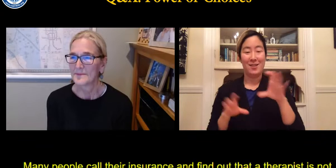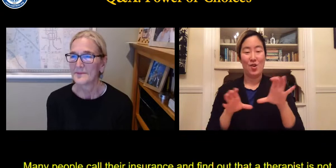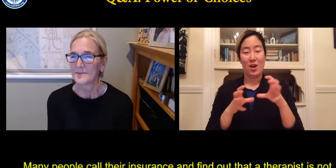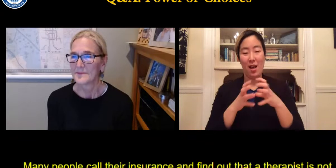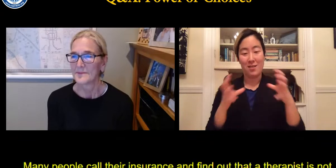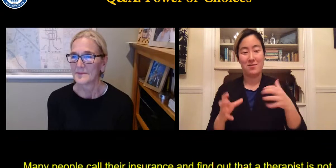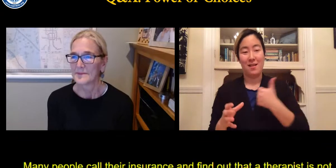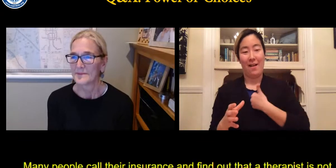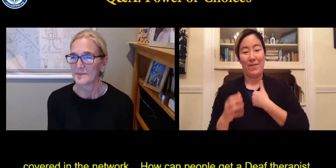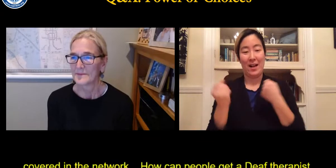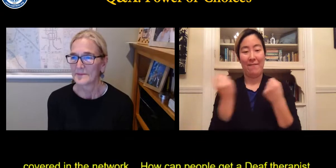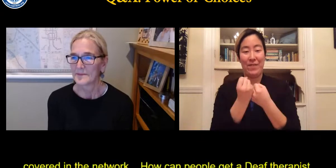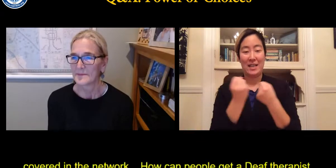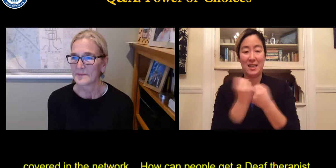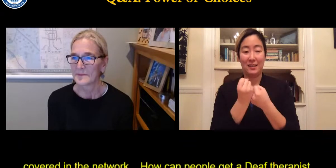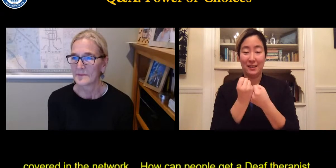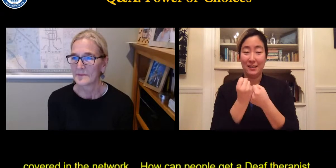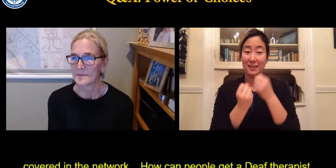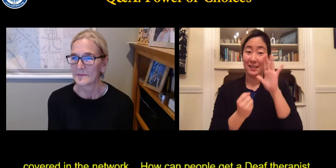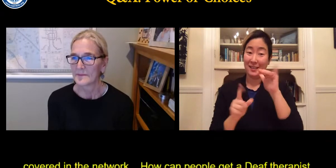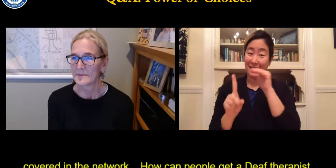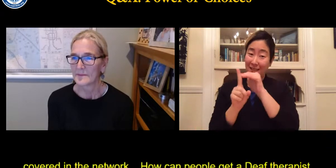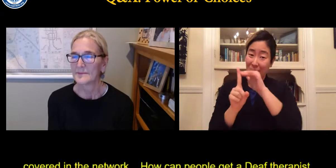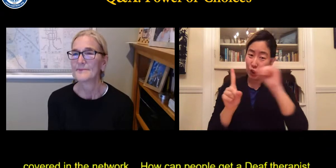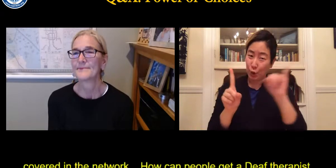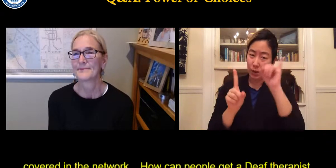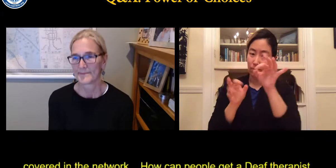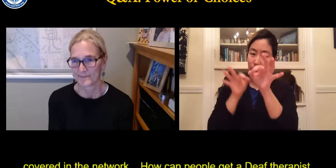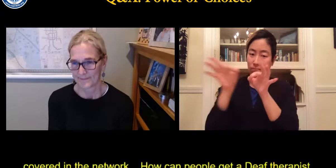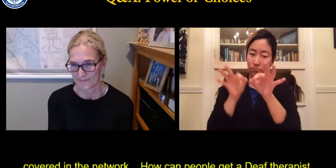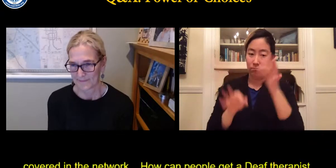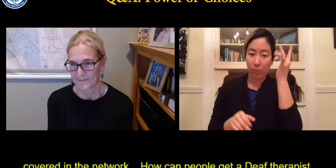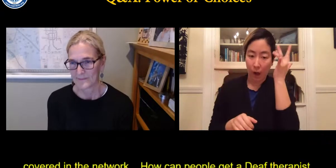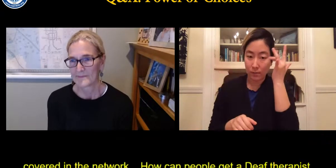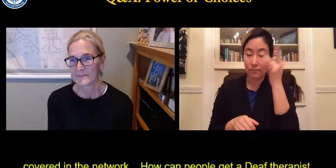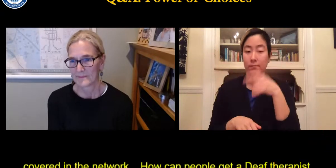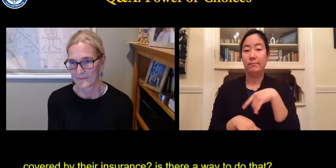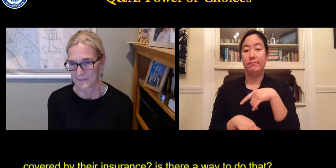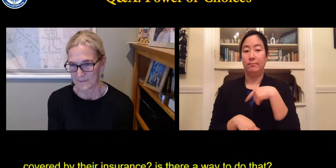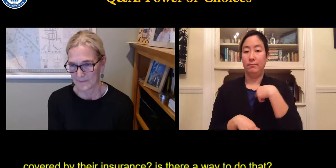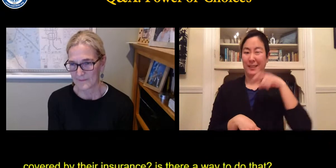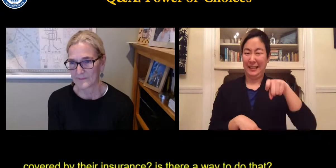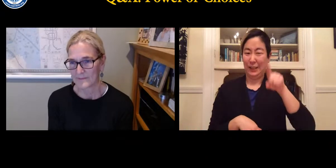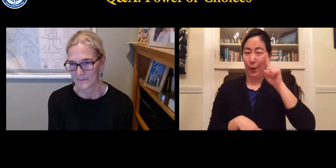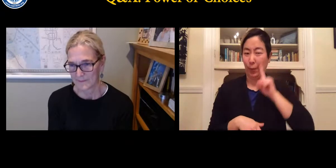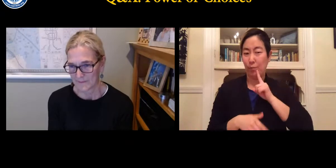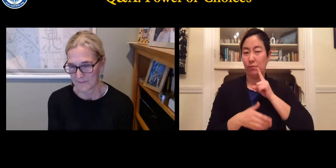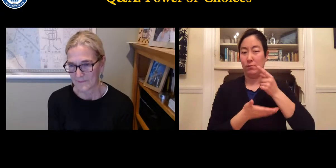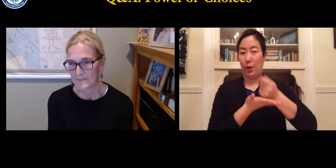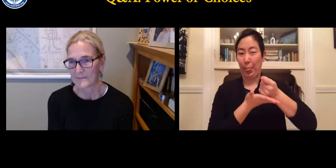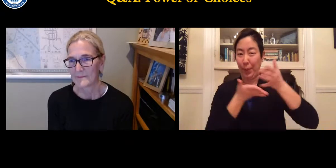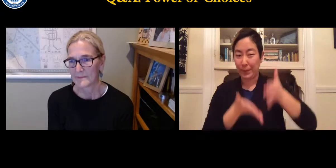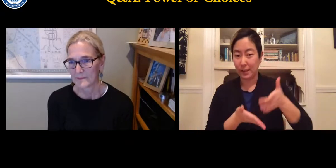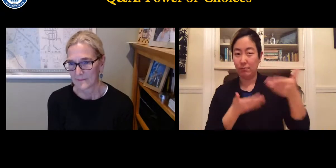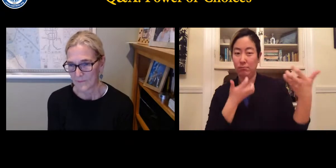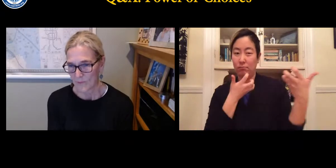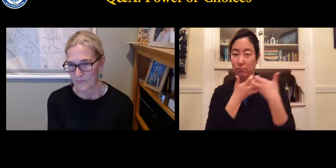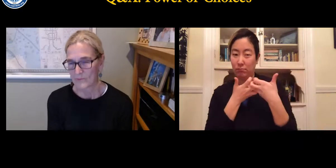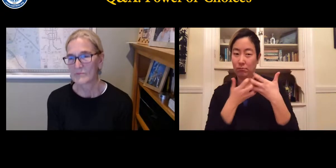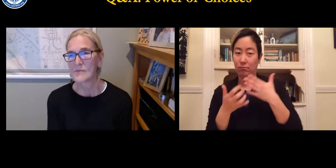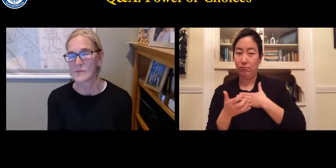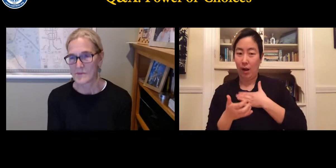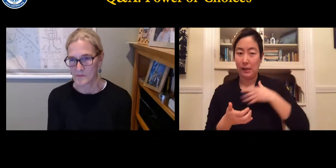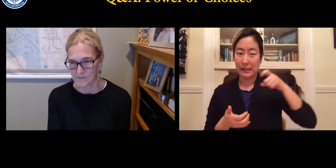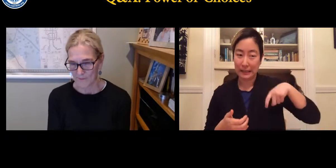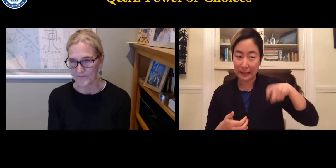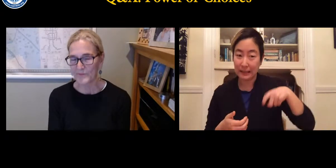This is Noel. That's a huge challenge. When it comes to dealing with your insurance company, you have to do a lot of